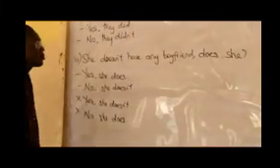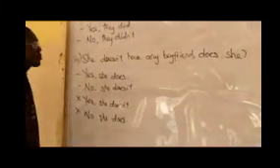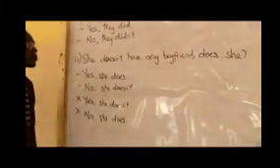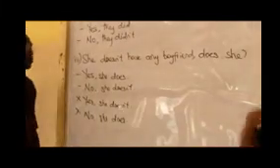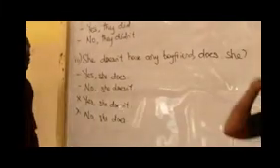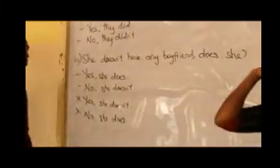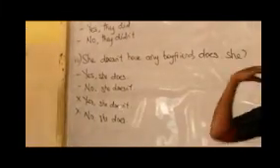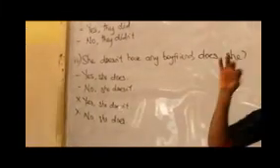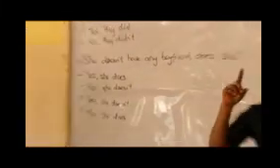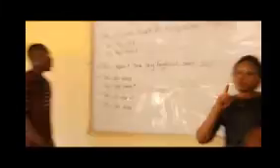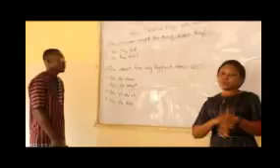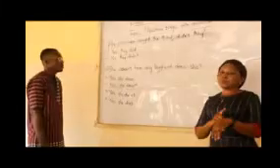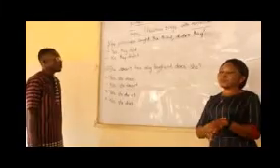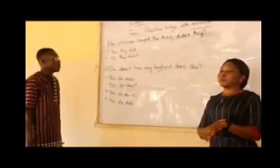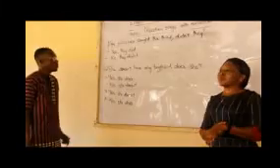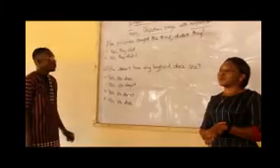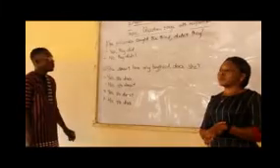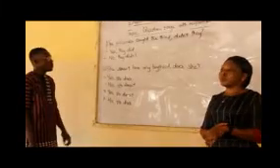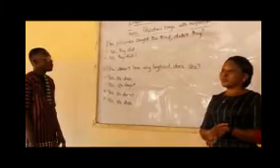time,